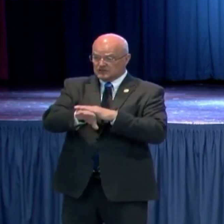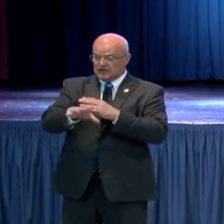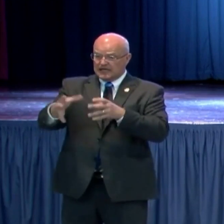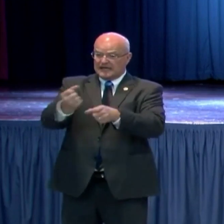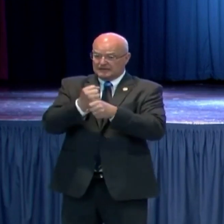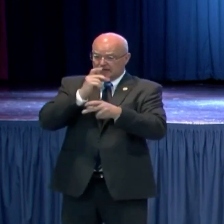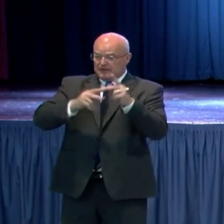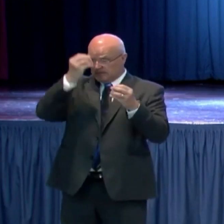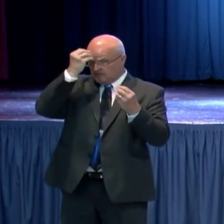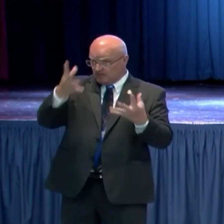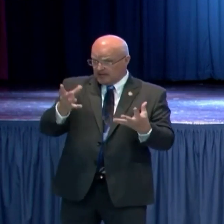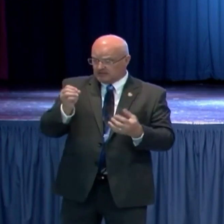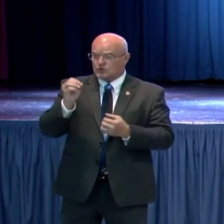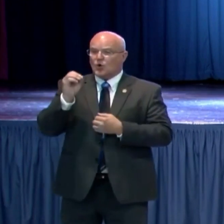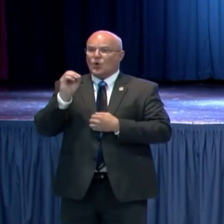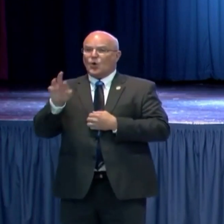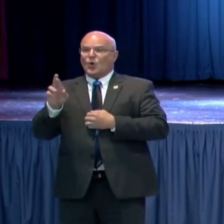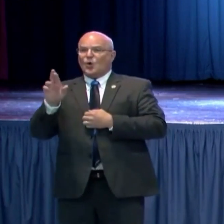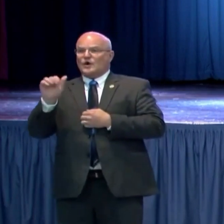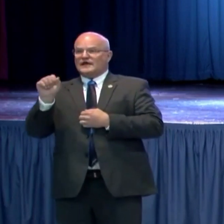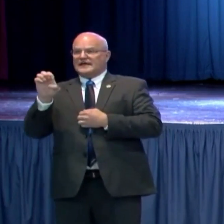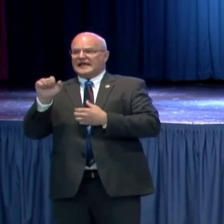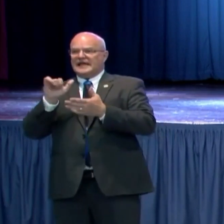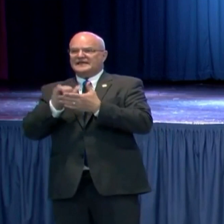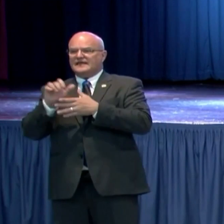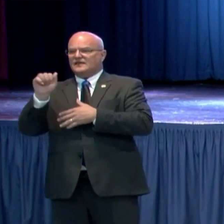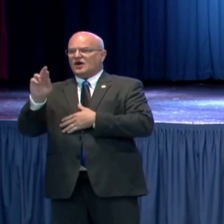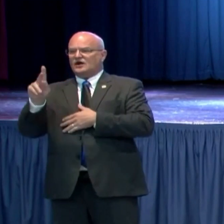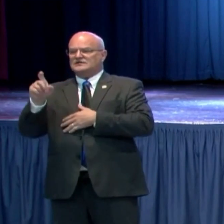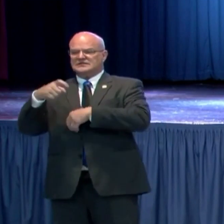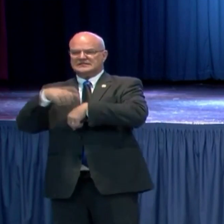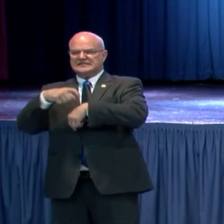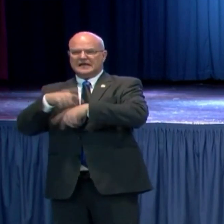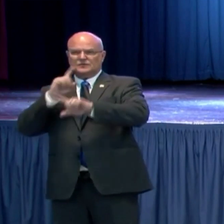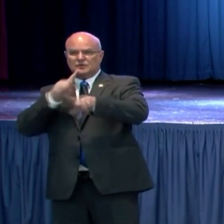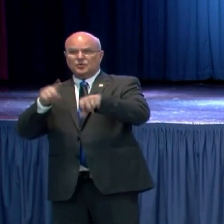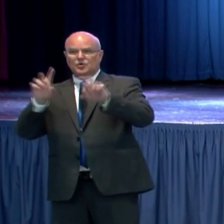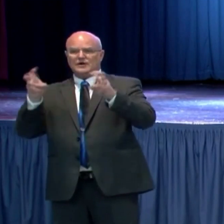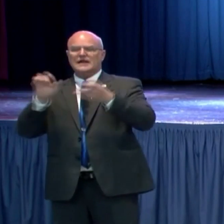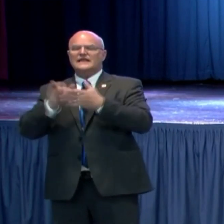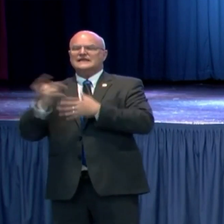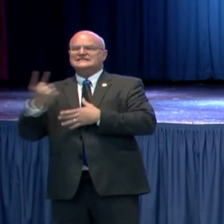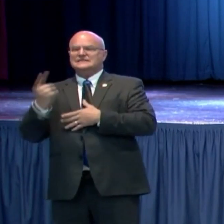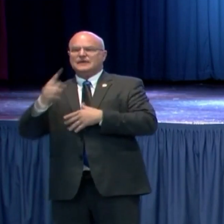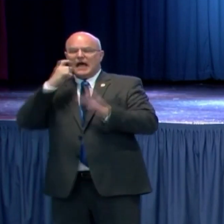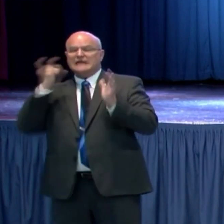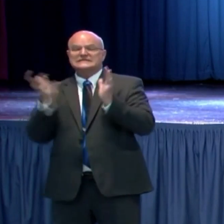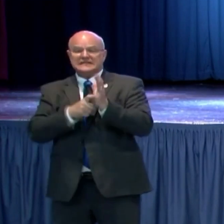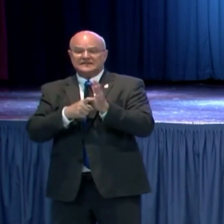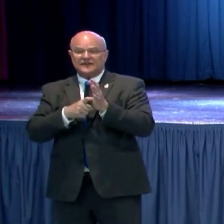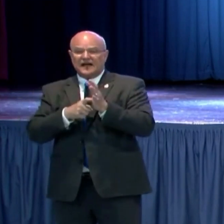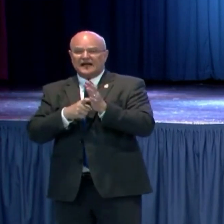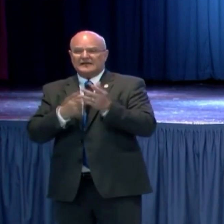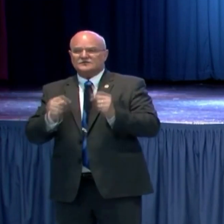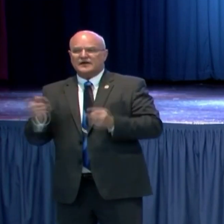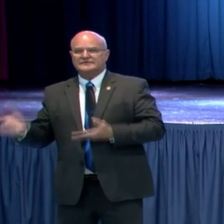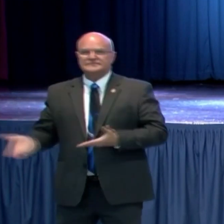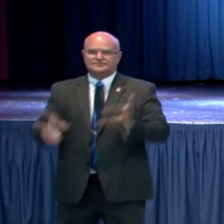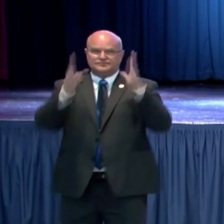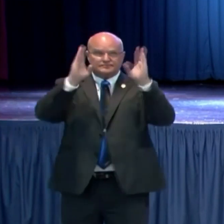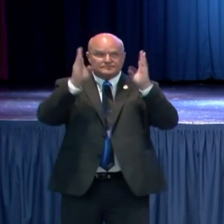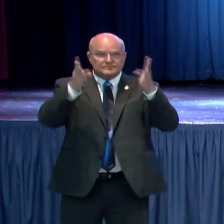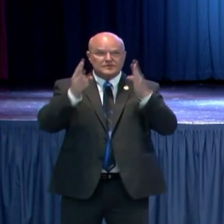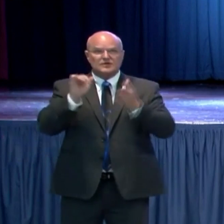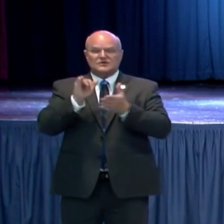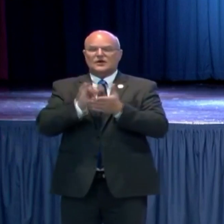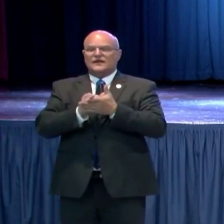obtained people's information, or is it the case that the Arkansas Times kind of reported where somebody identified the breach and tried to bring it to the state's